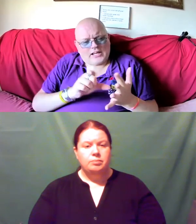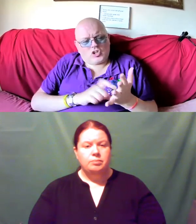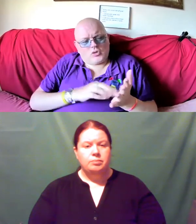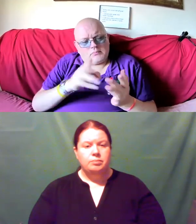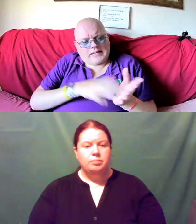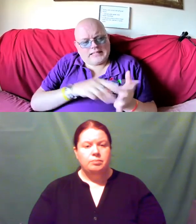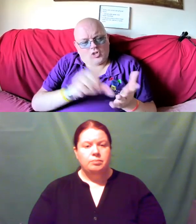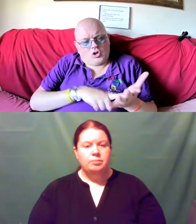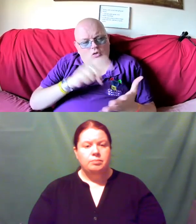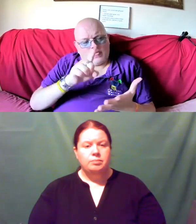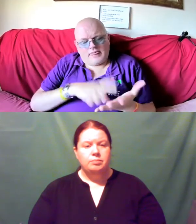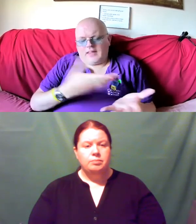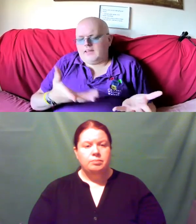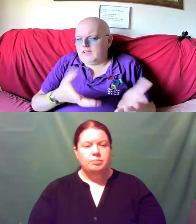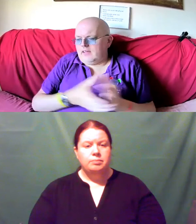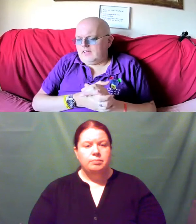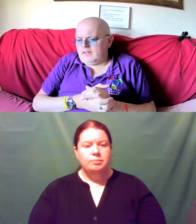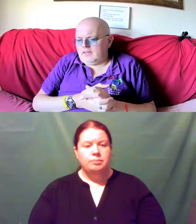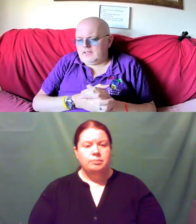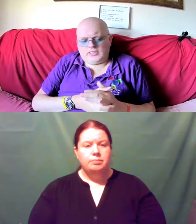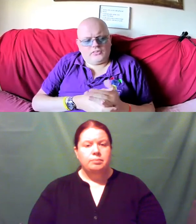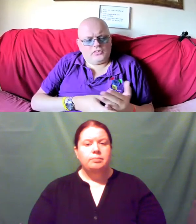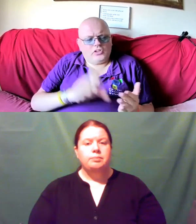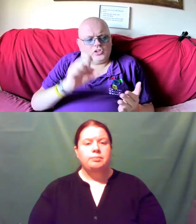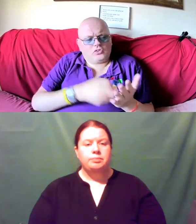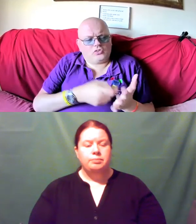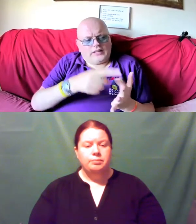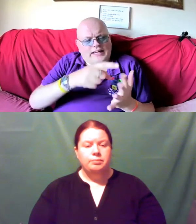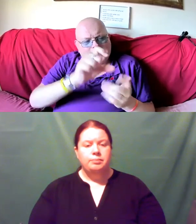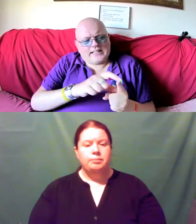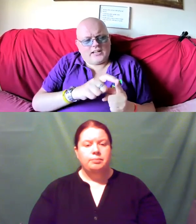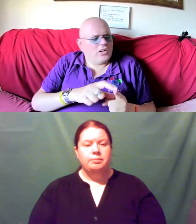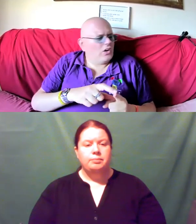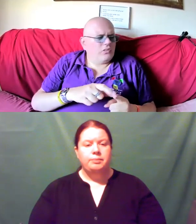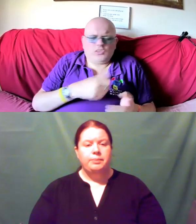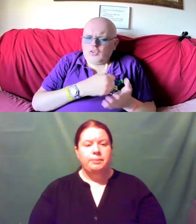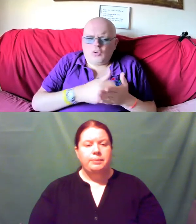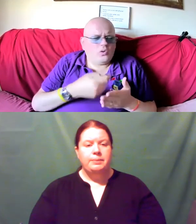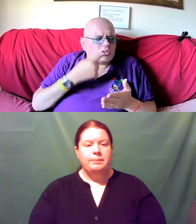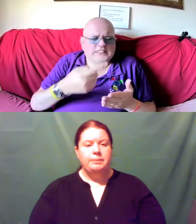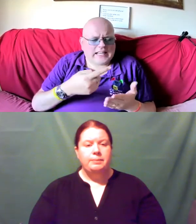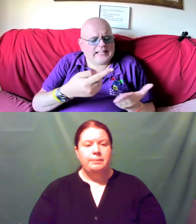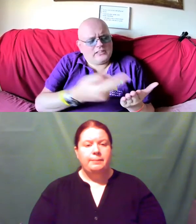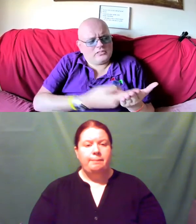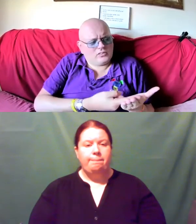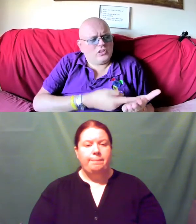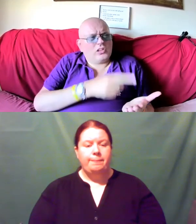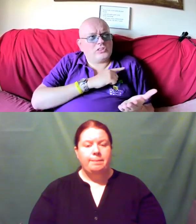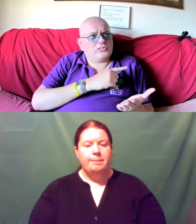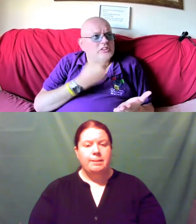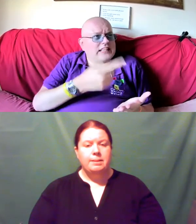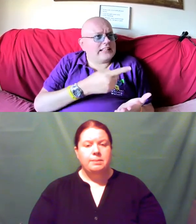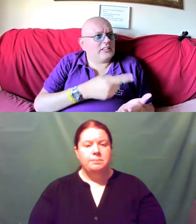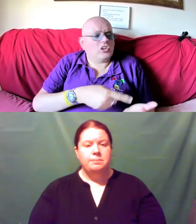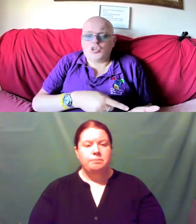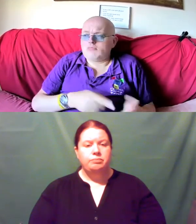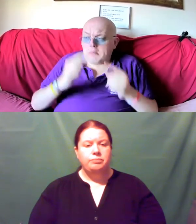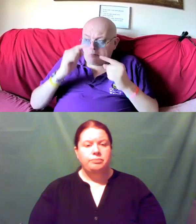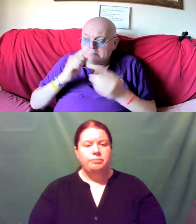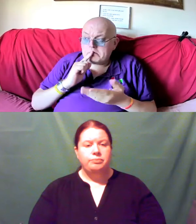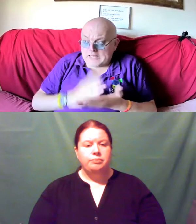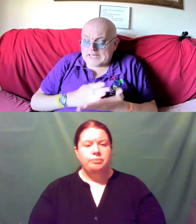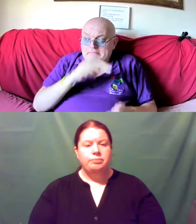don't often say the creed in our services, and that, you know, we're not telling people what to believe is happening. What we're saying is this table